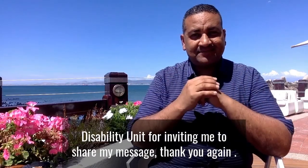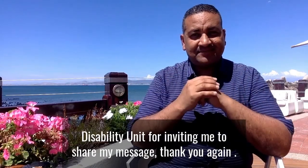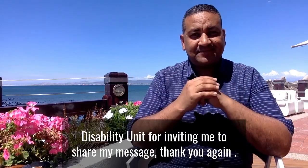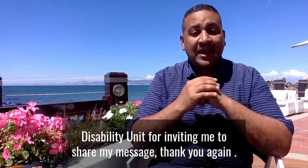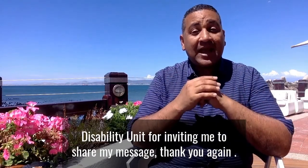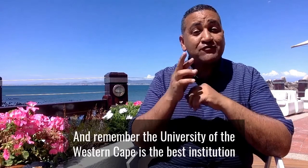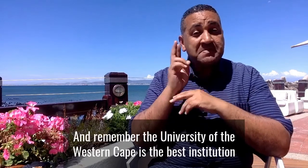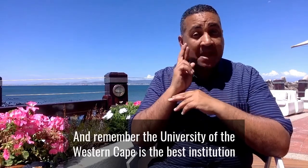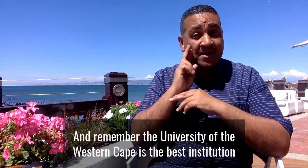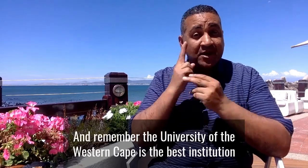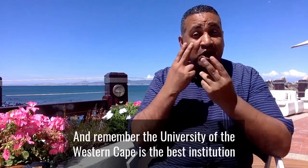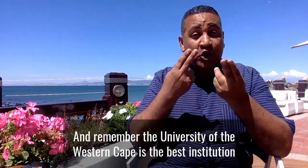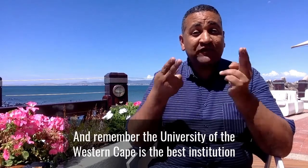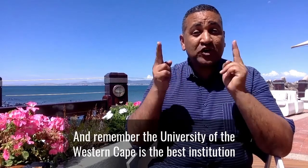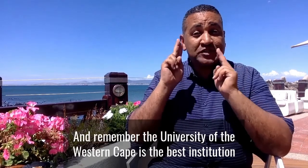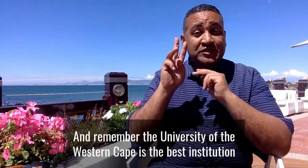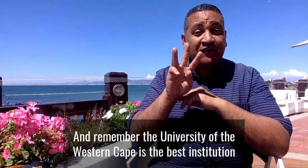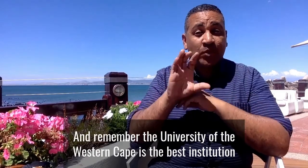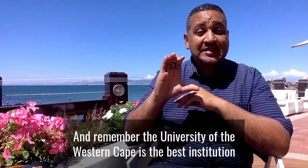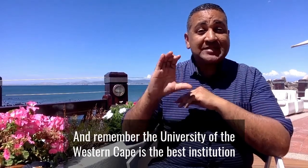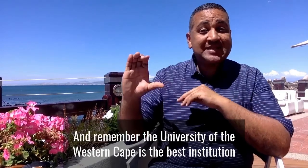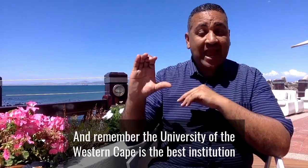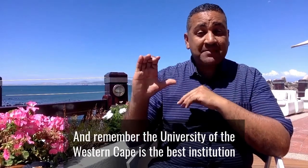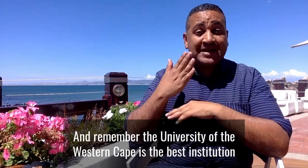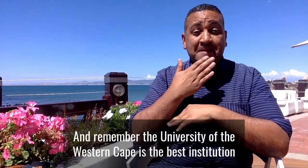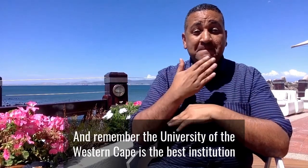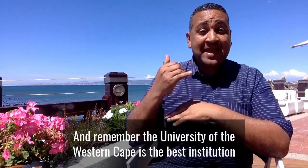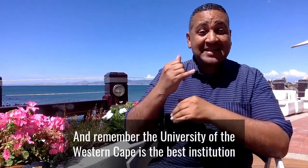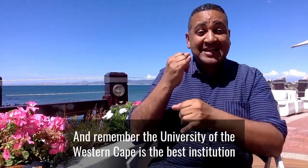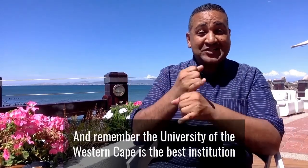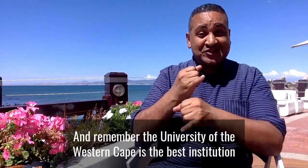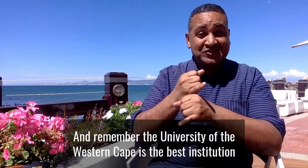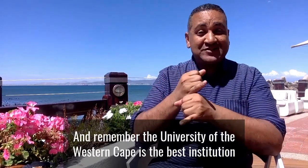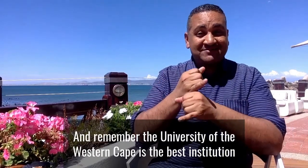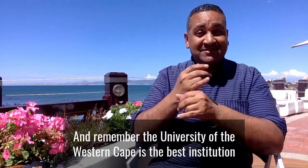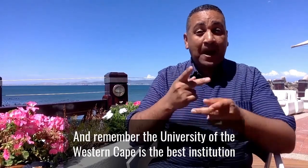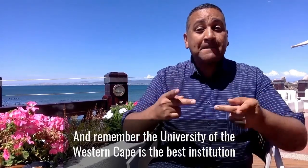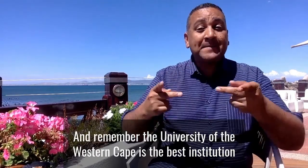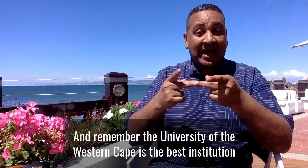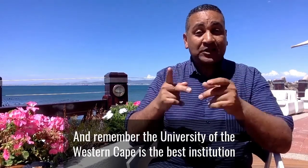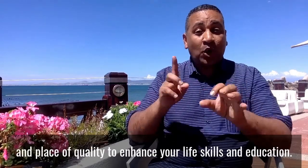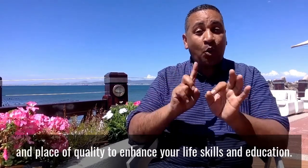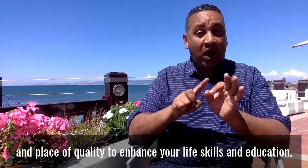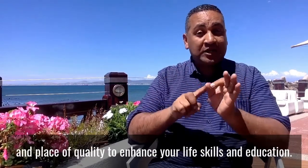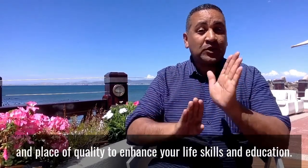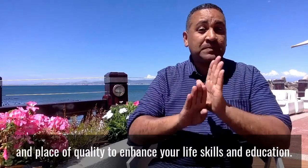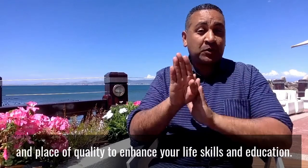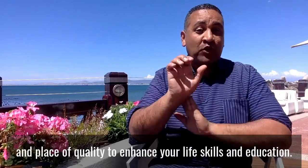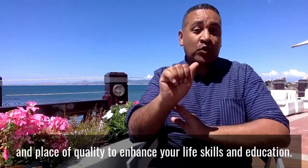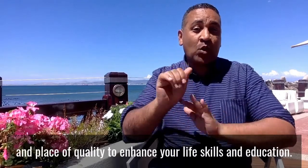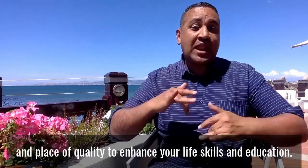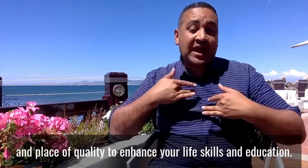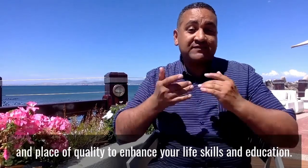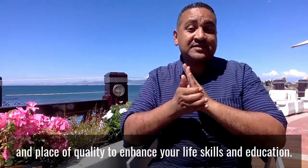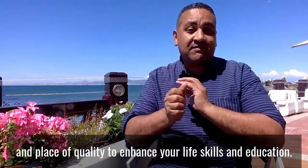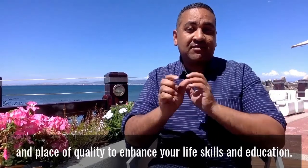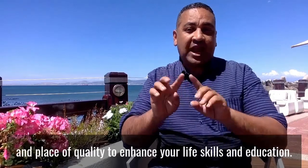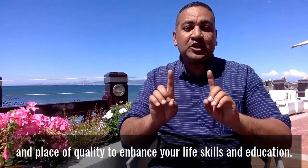Cape Disability Unit for inviting me to share my message. Thank you again. And remember, the University of the Western Cape is the